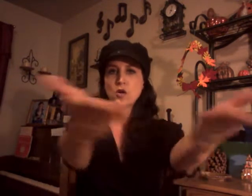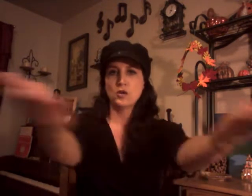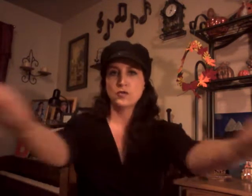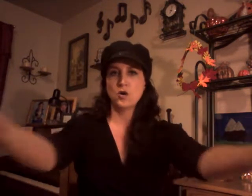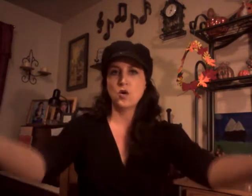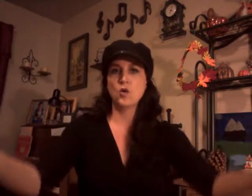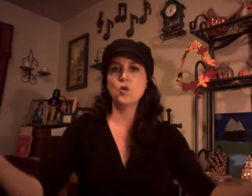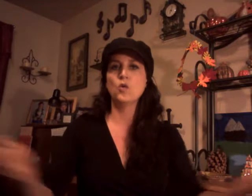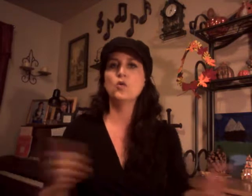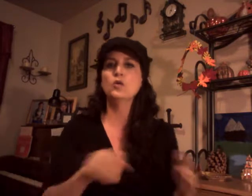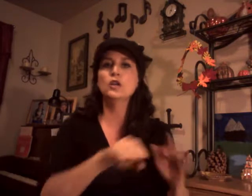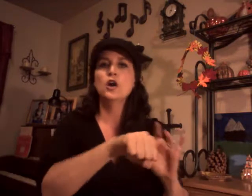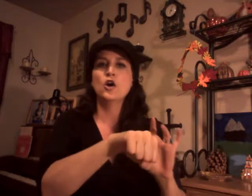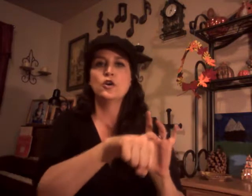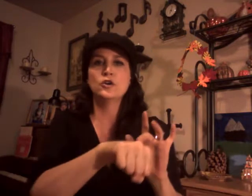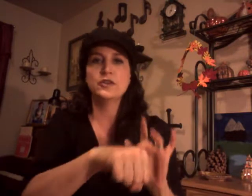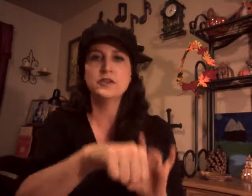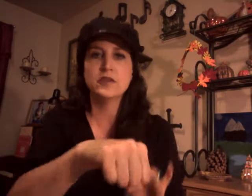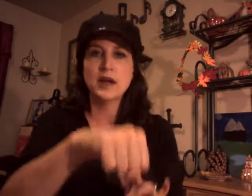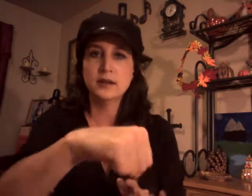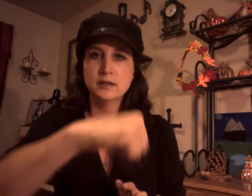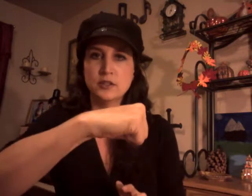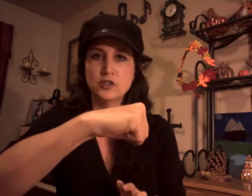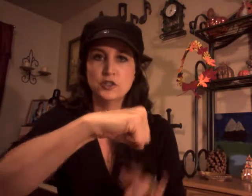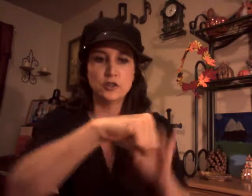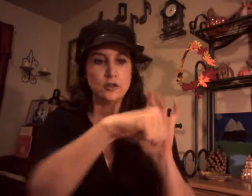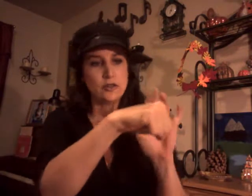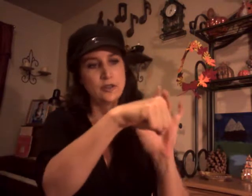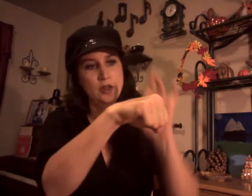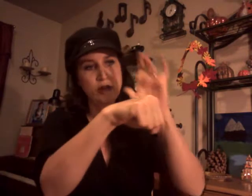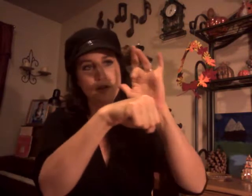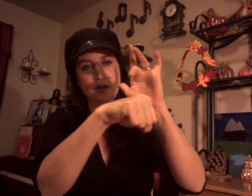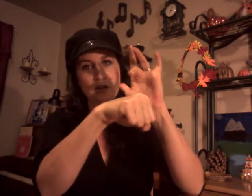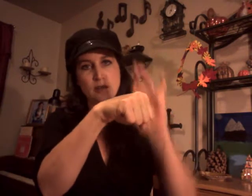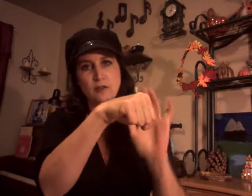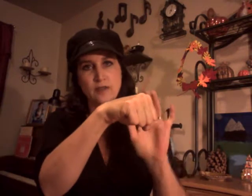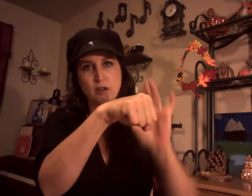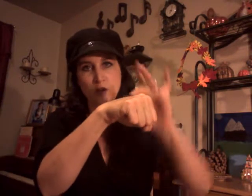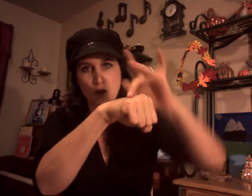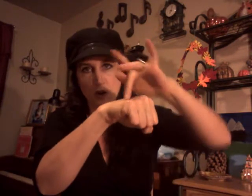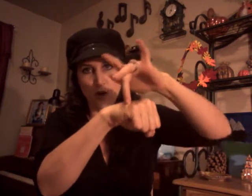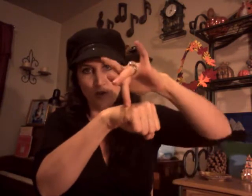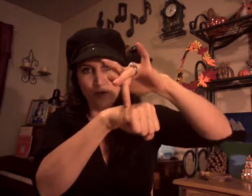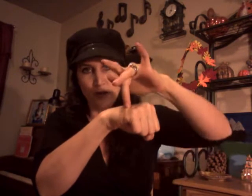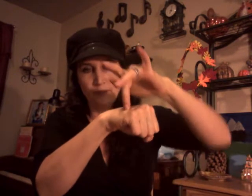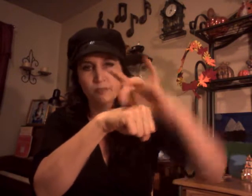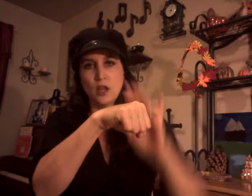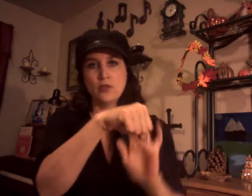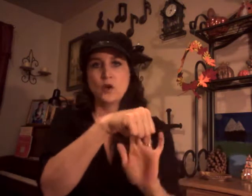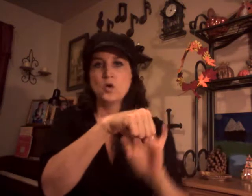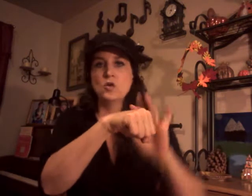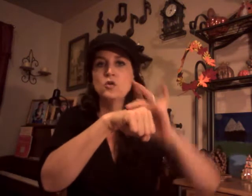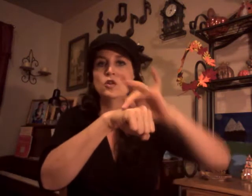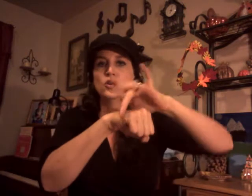the whole earth. And you've got, this is your earth. You take your middle finger over it. The whole